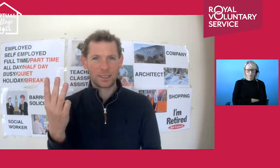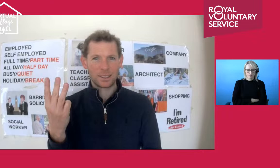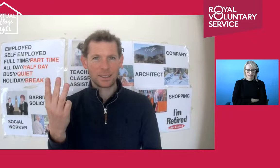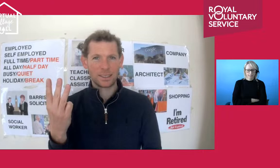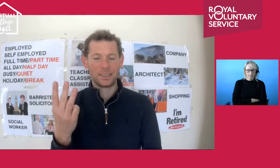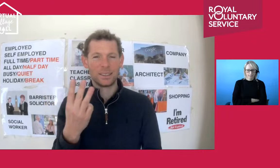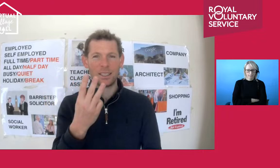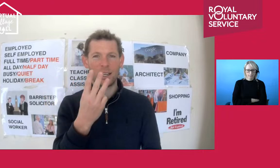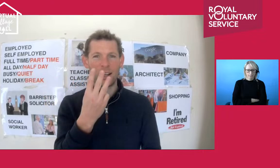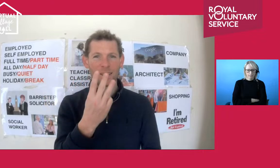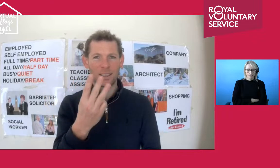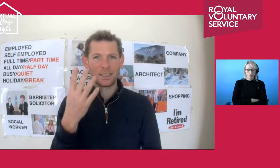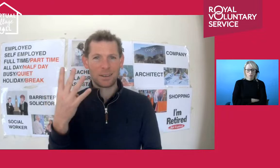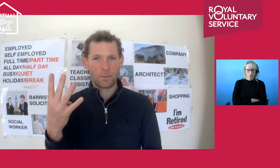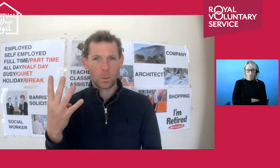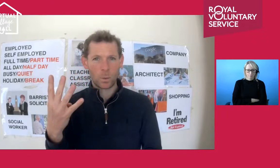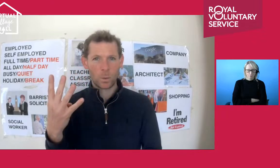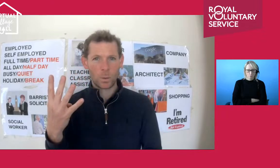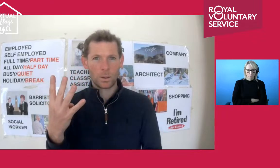33,